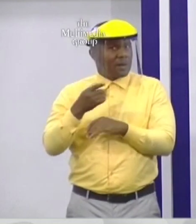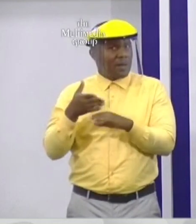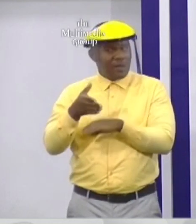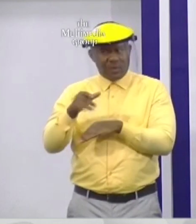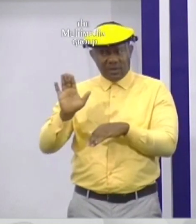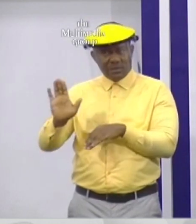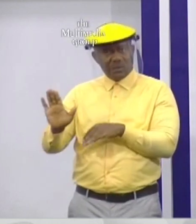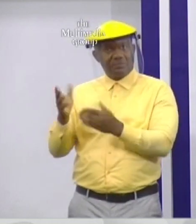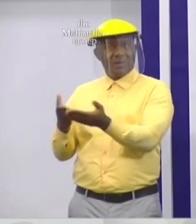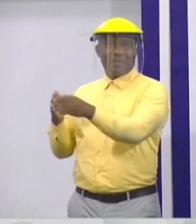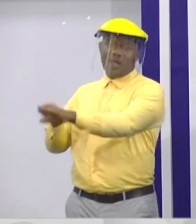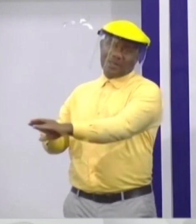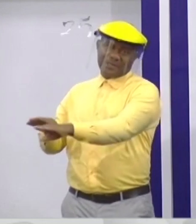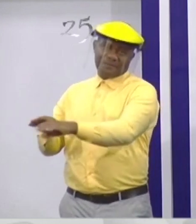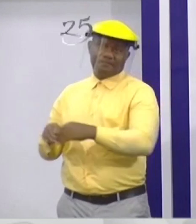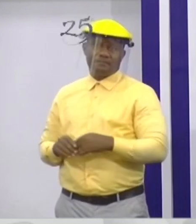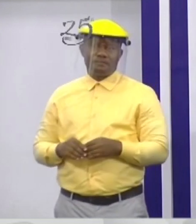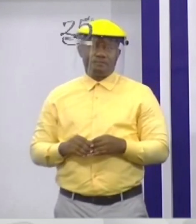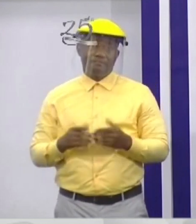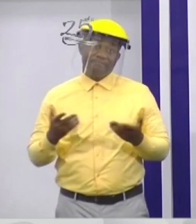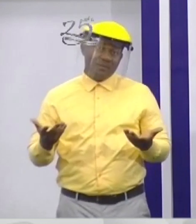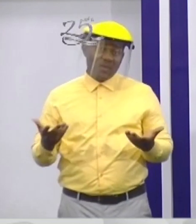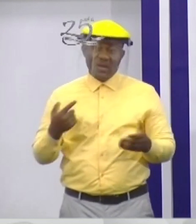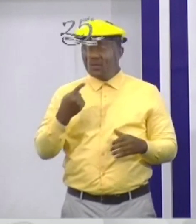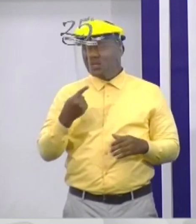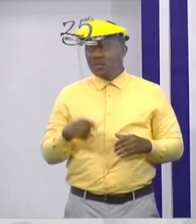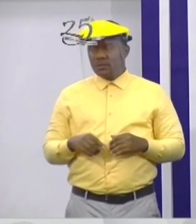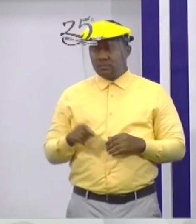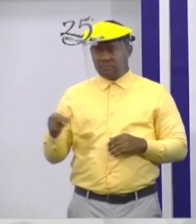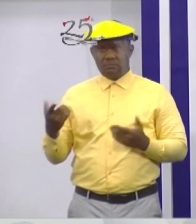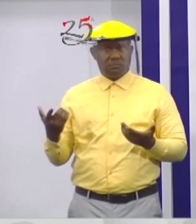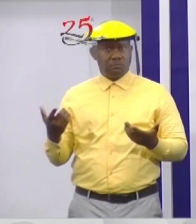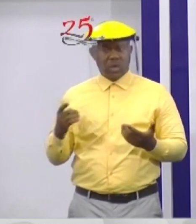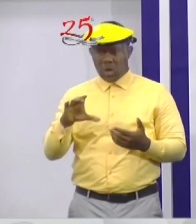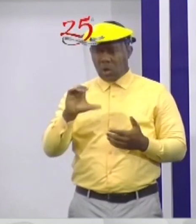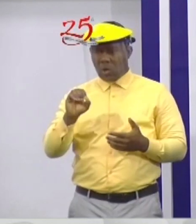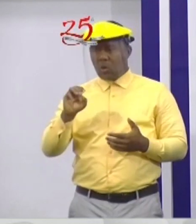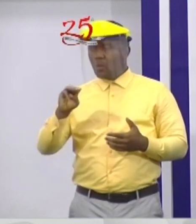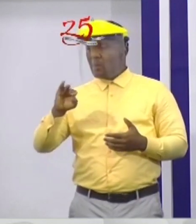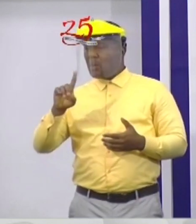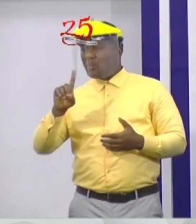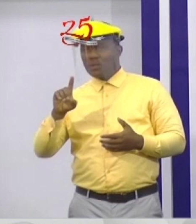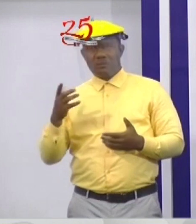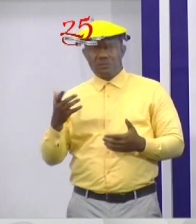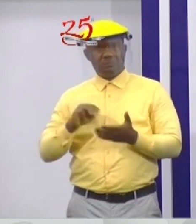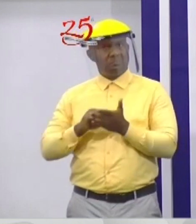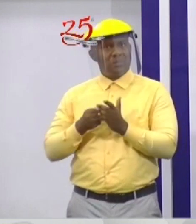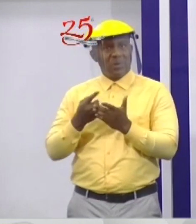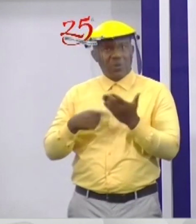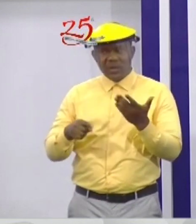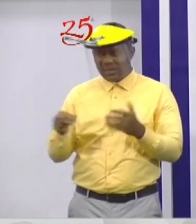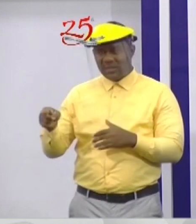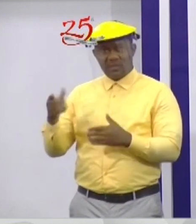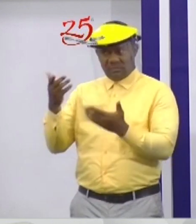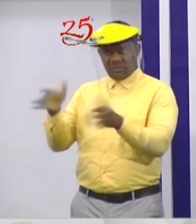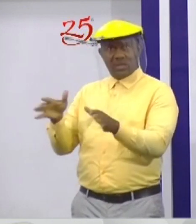the person has died. So you say comorbid, the person was confirmed